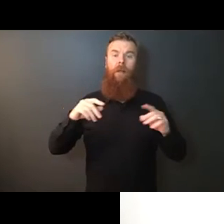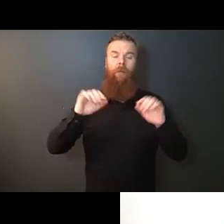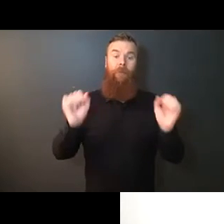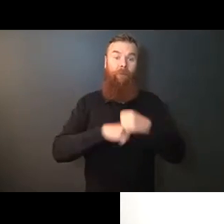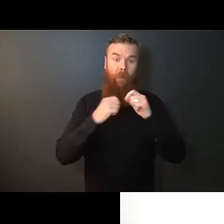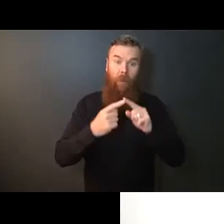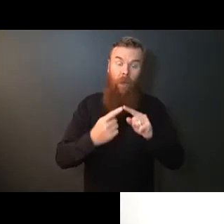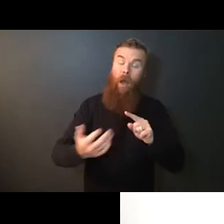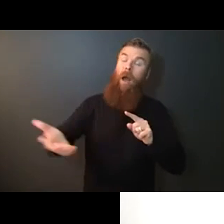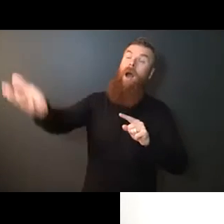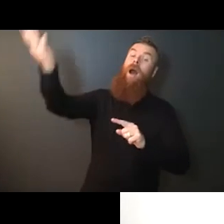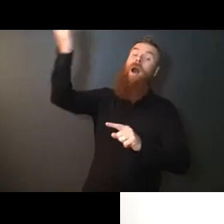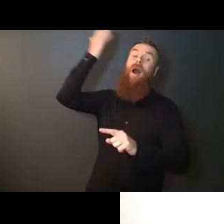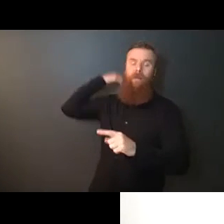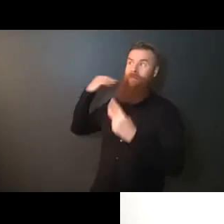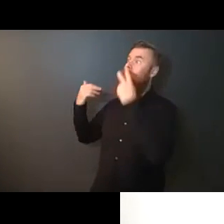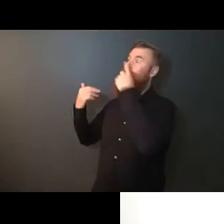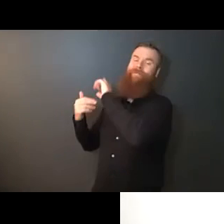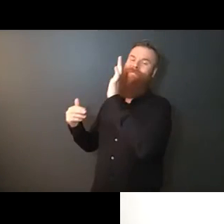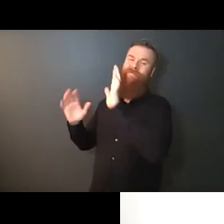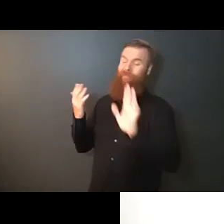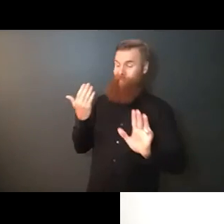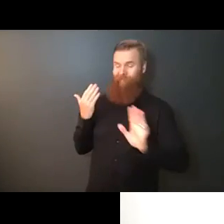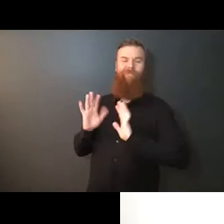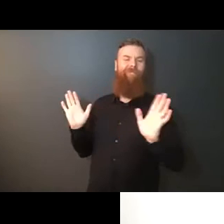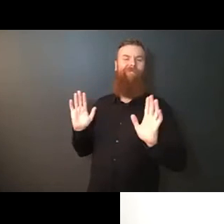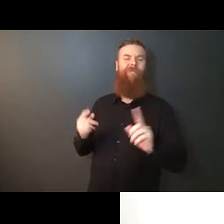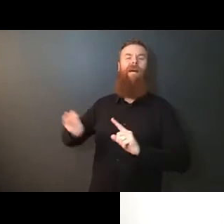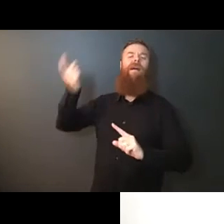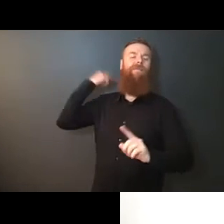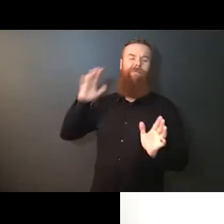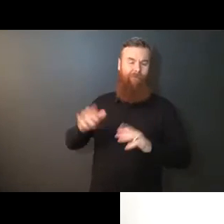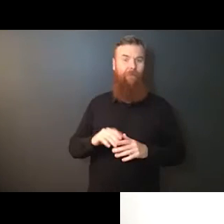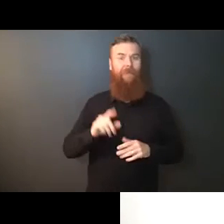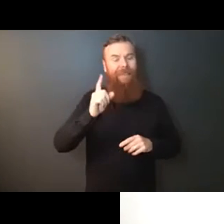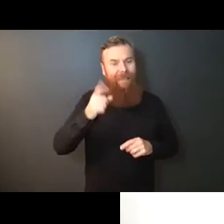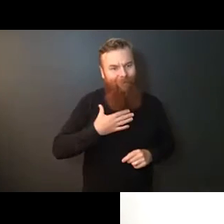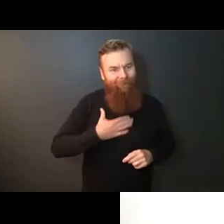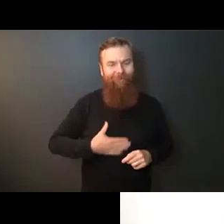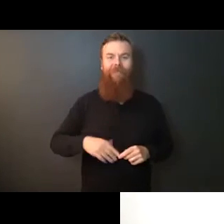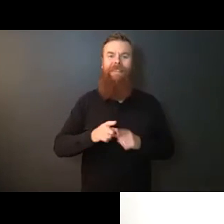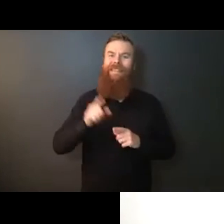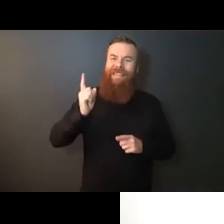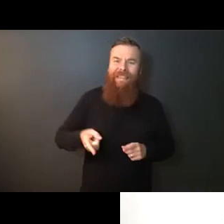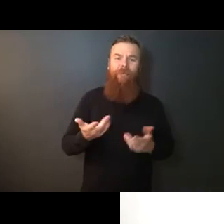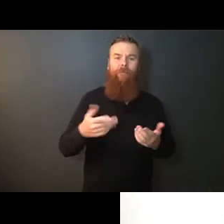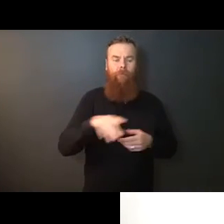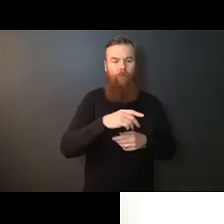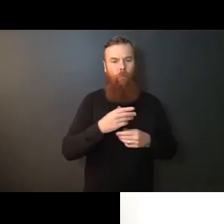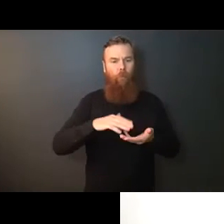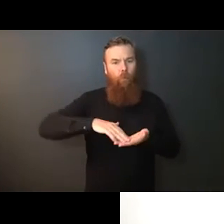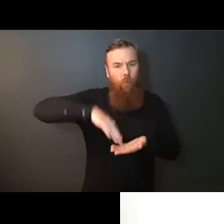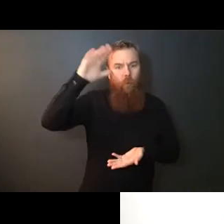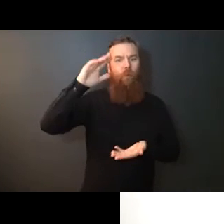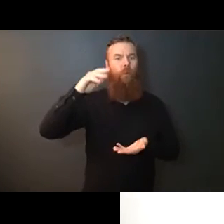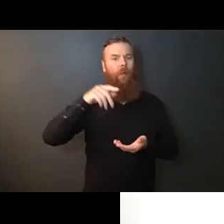is needed in order to enable those who came together and organized the Youth Summit